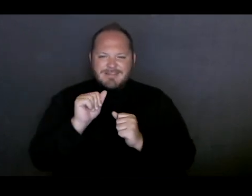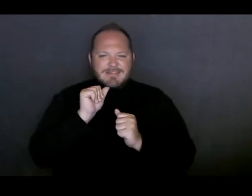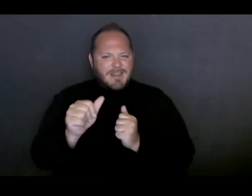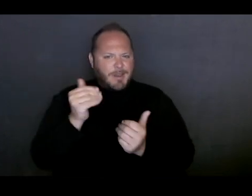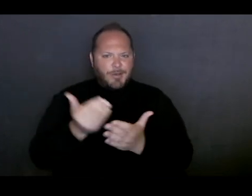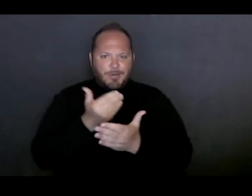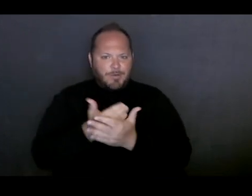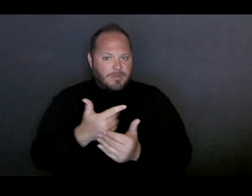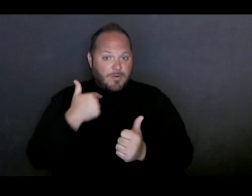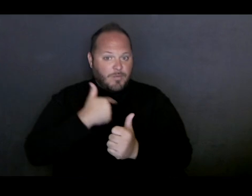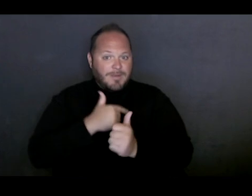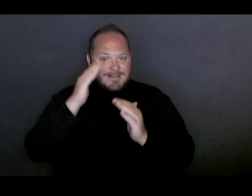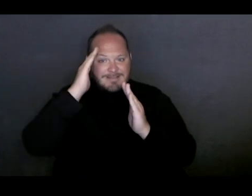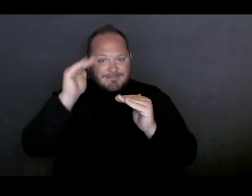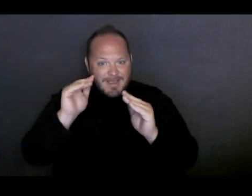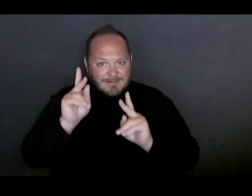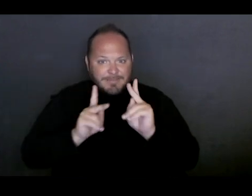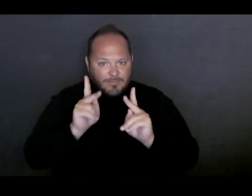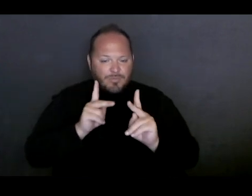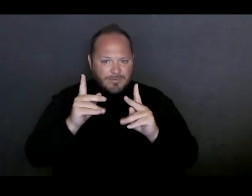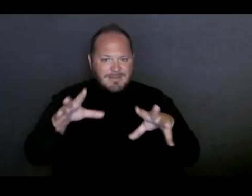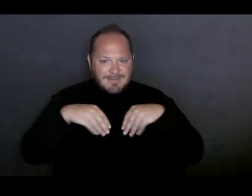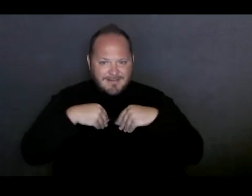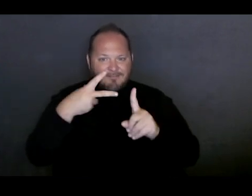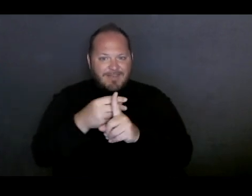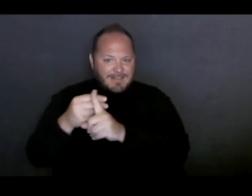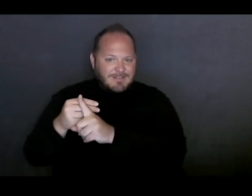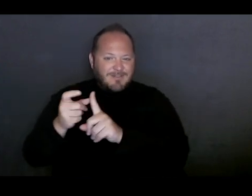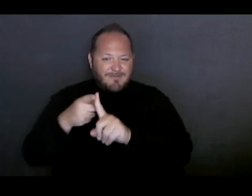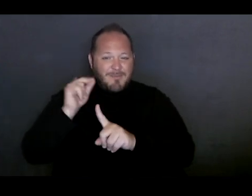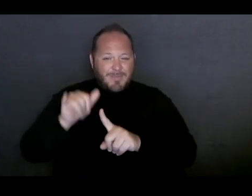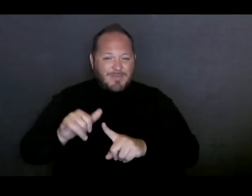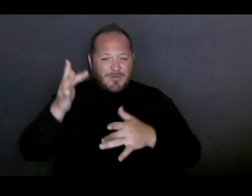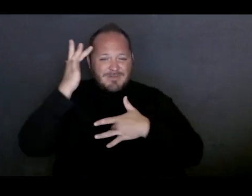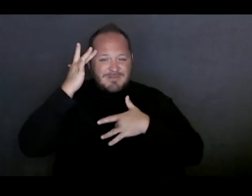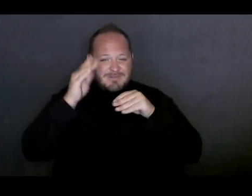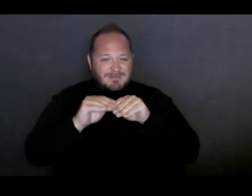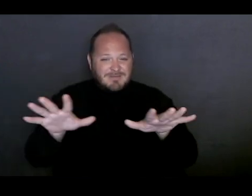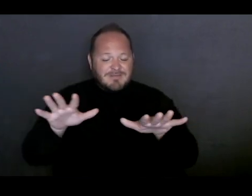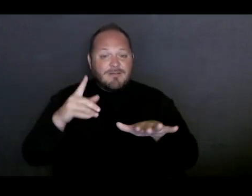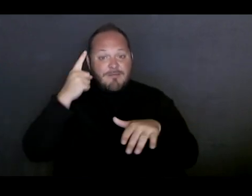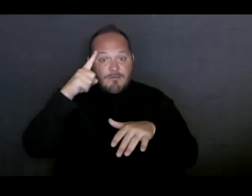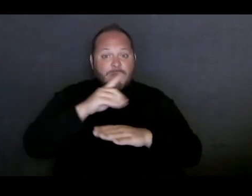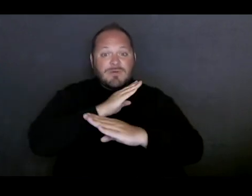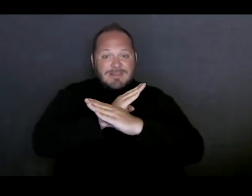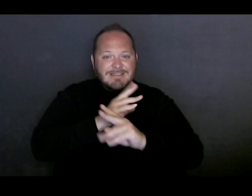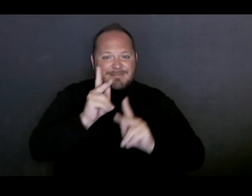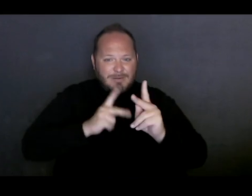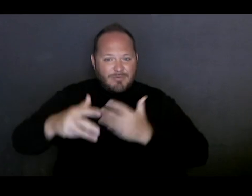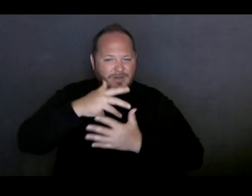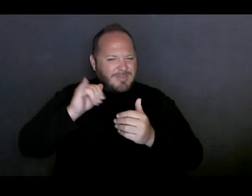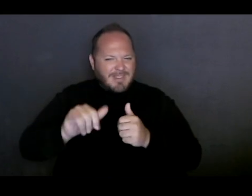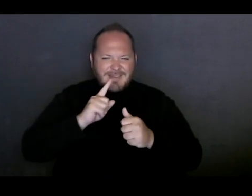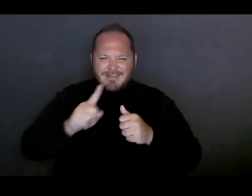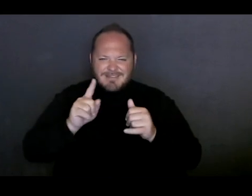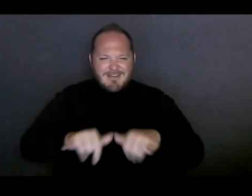from communicable diseases to protect people around them. It's really, really common. The other thing is,